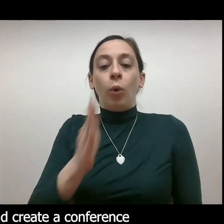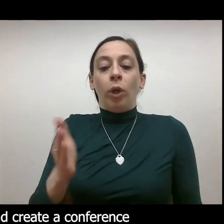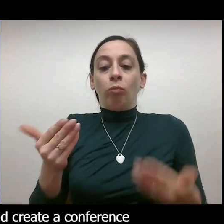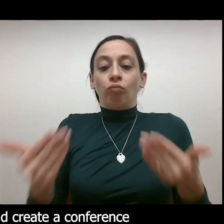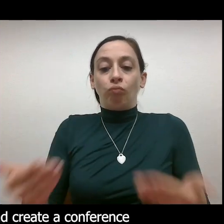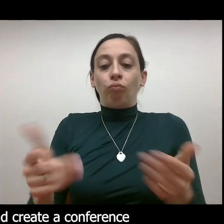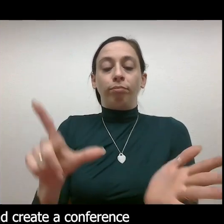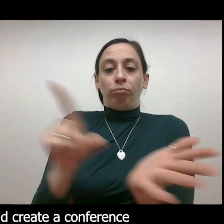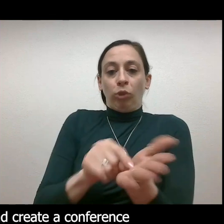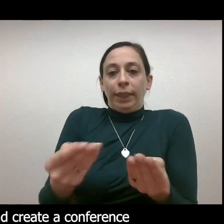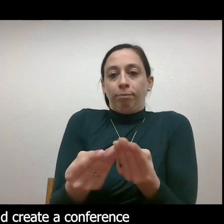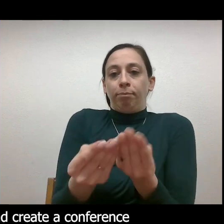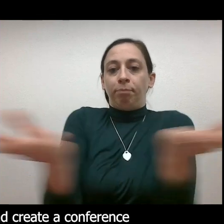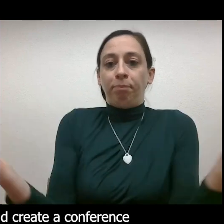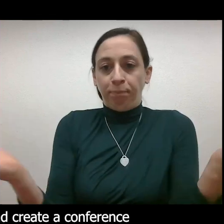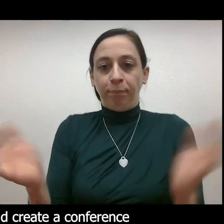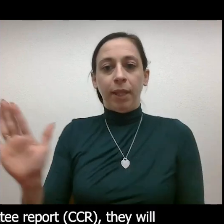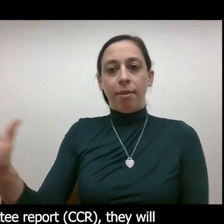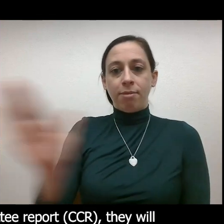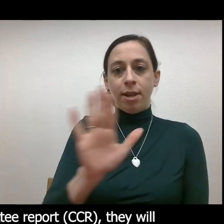report.